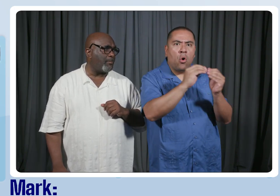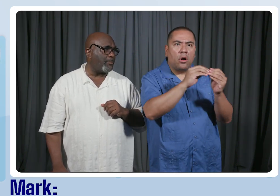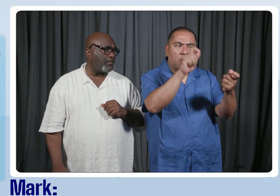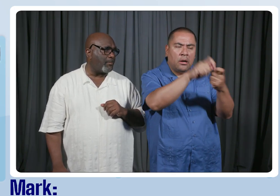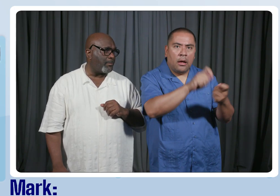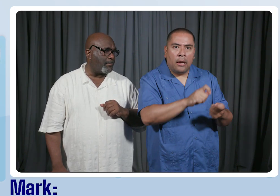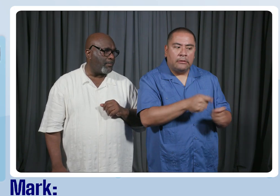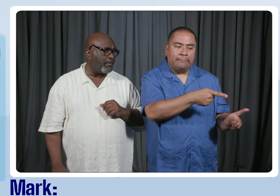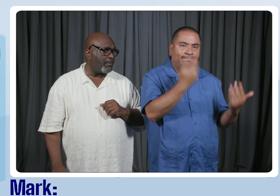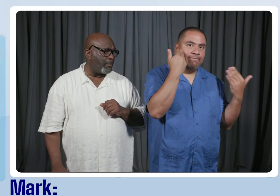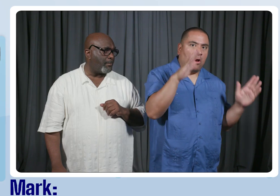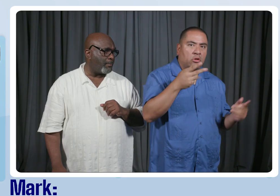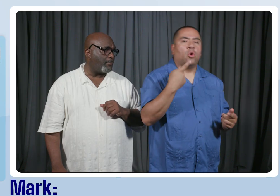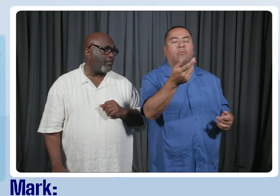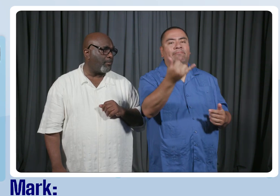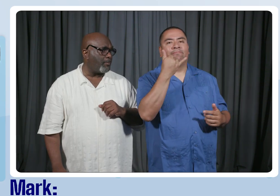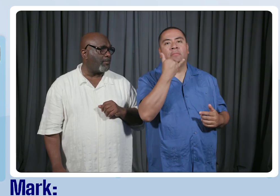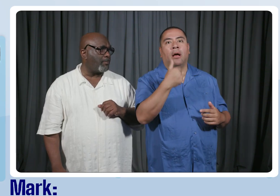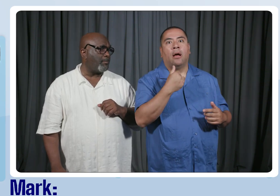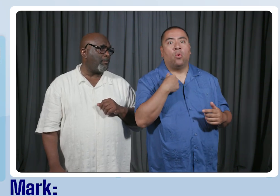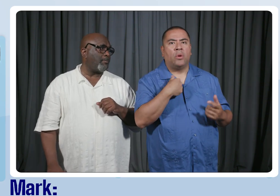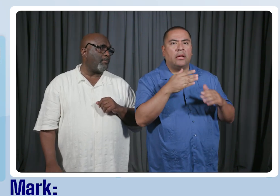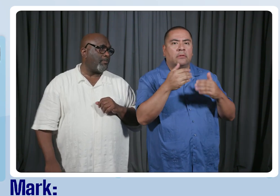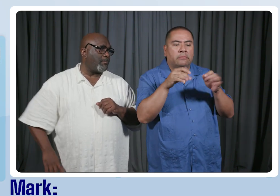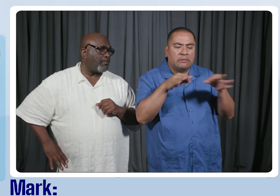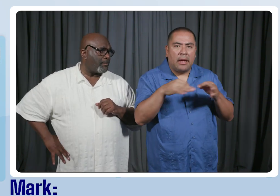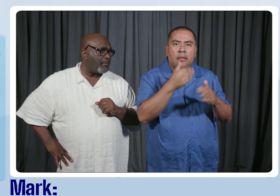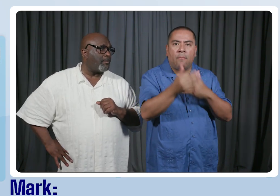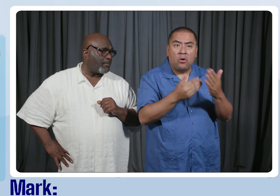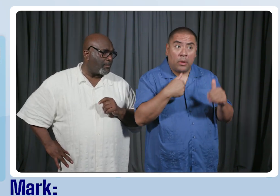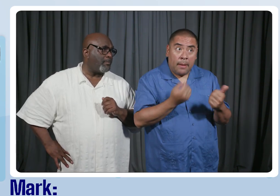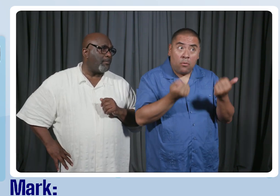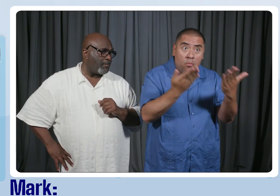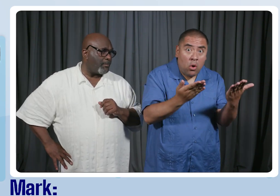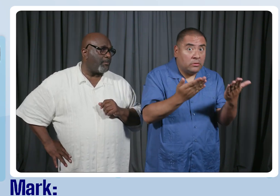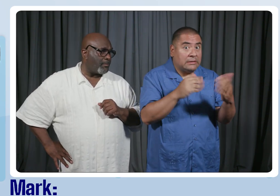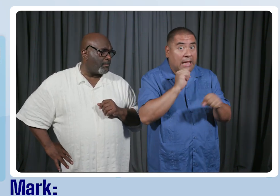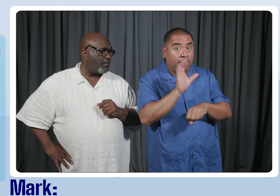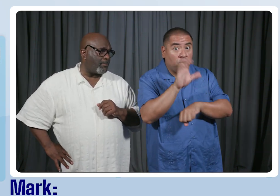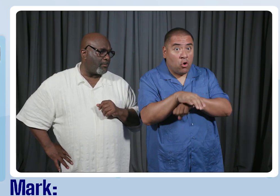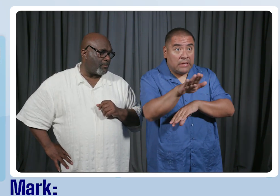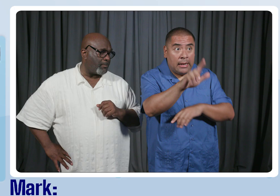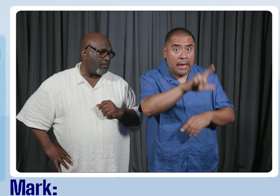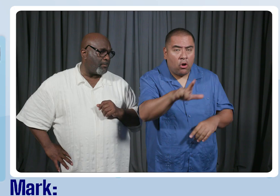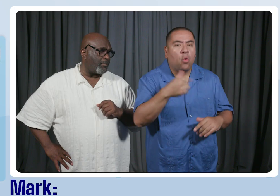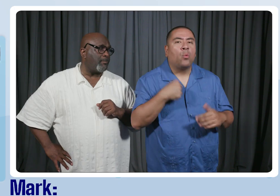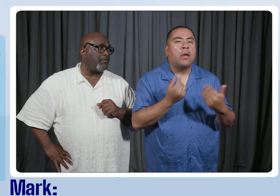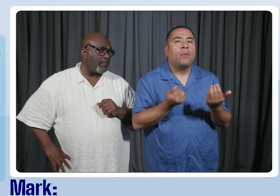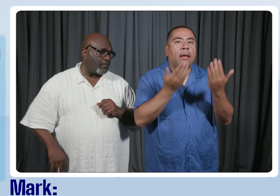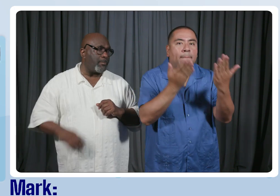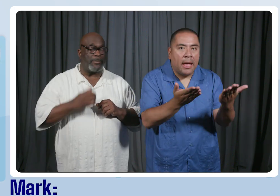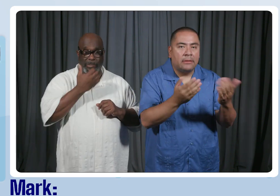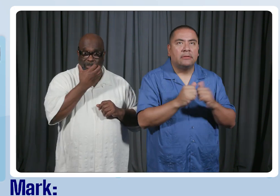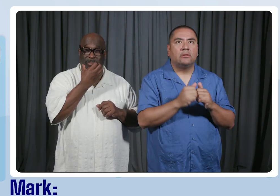talk them through the whole process. This is what we propose. It's not being forced on you. This is what we recommend. This is